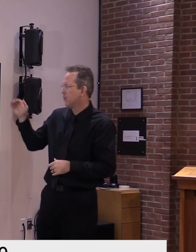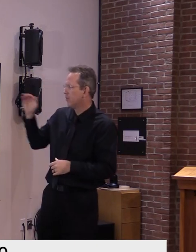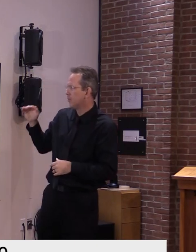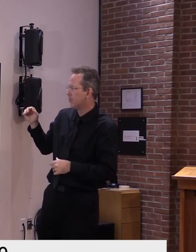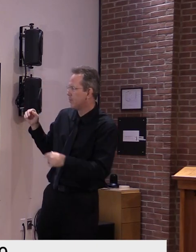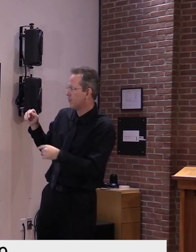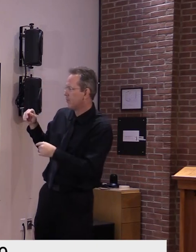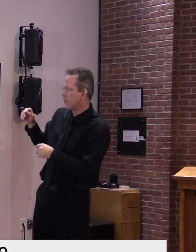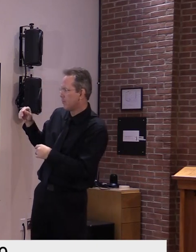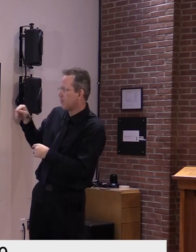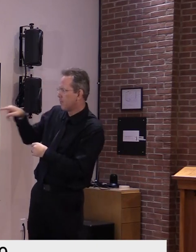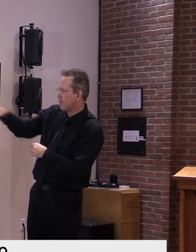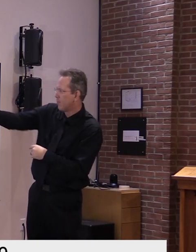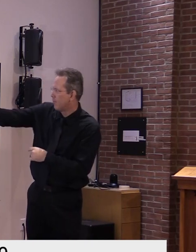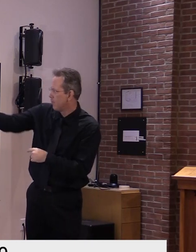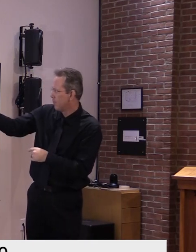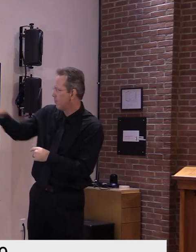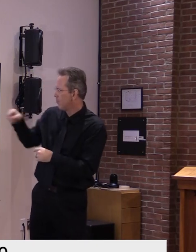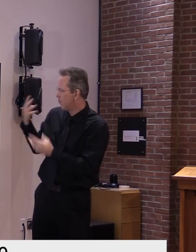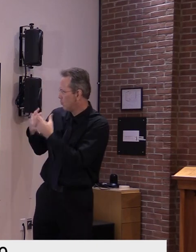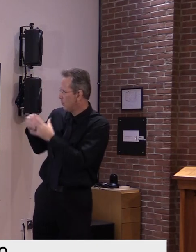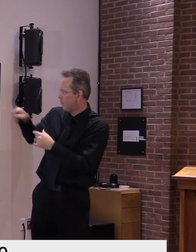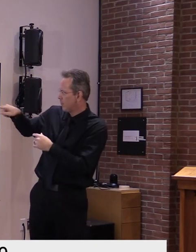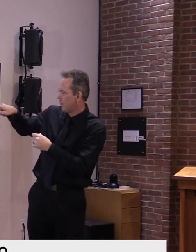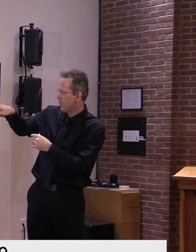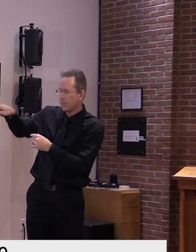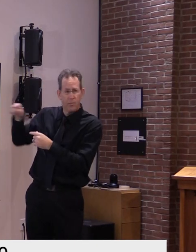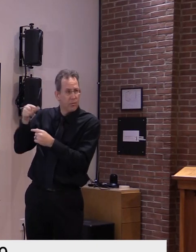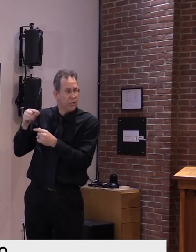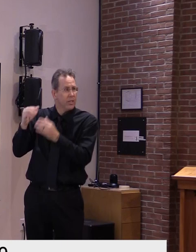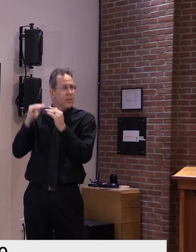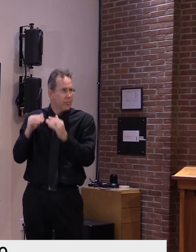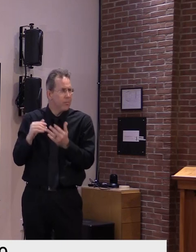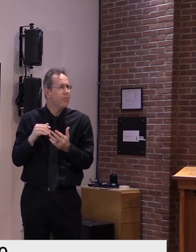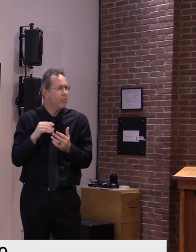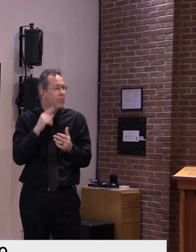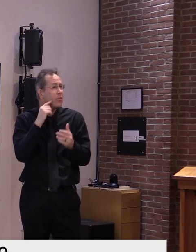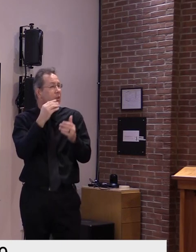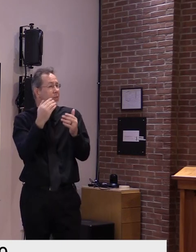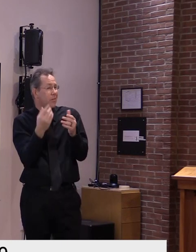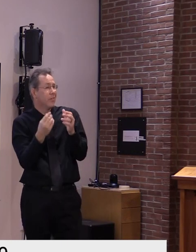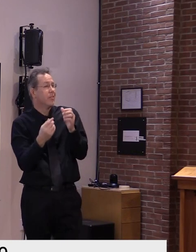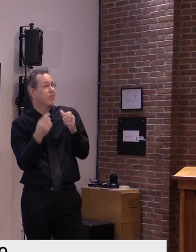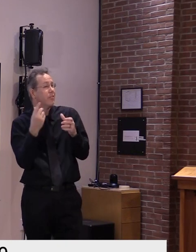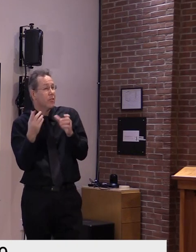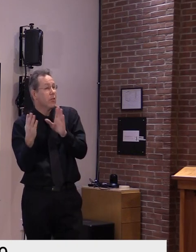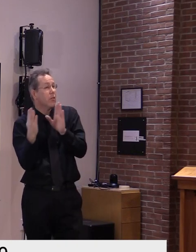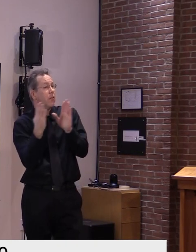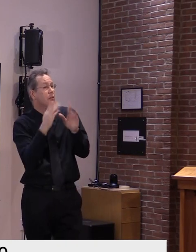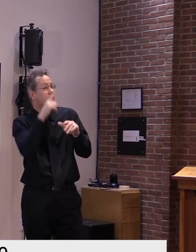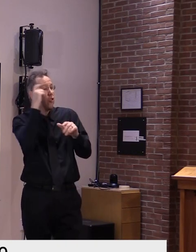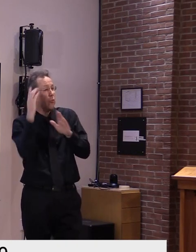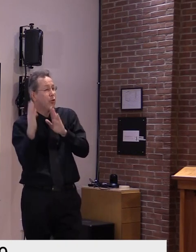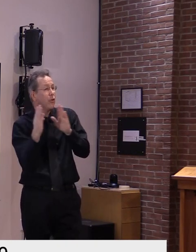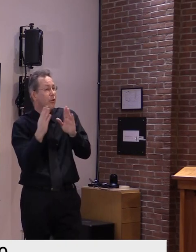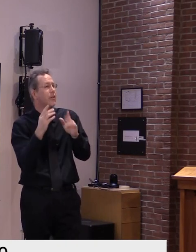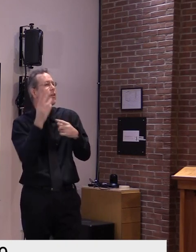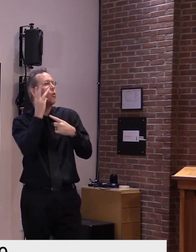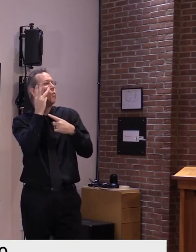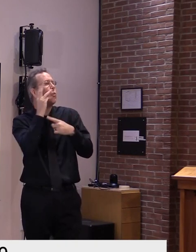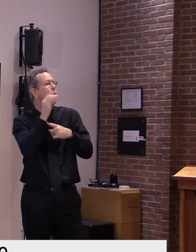In late spring, the community outbreak of Burlington Winooski occurred in magenta.